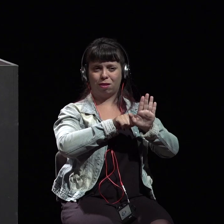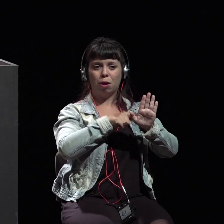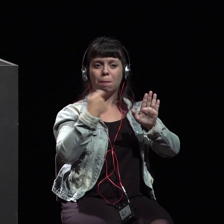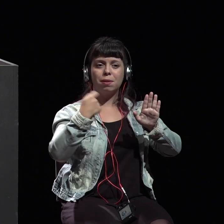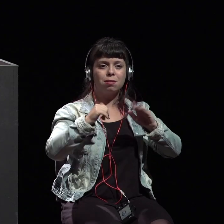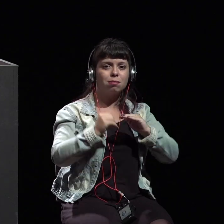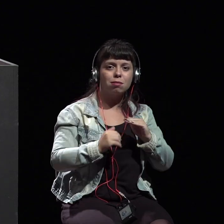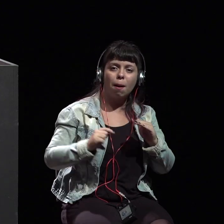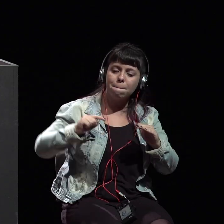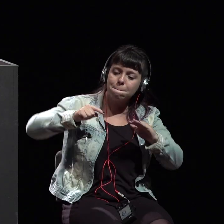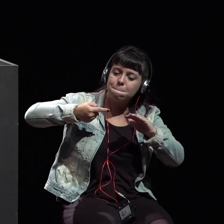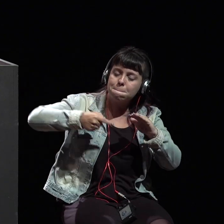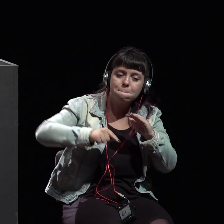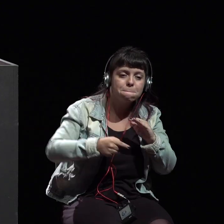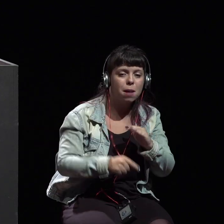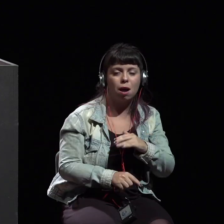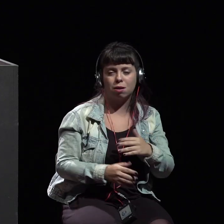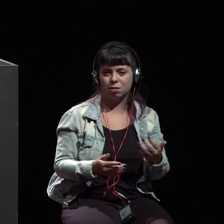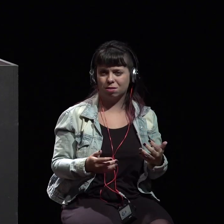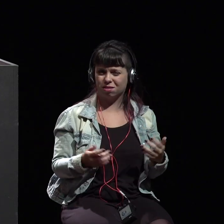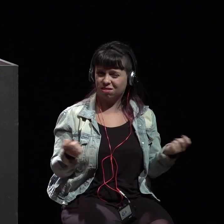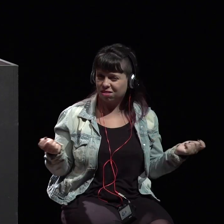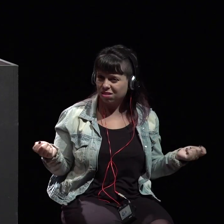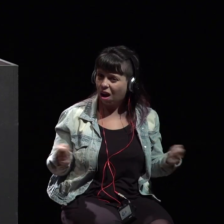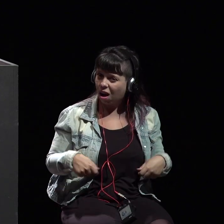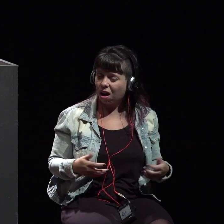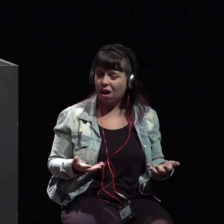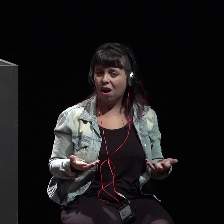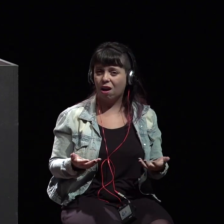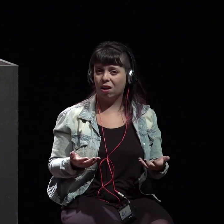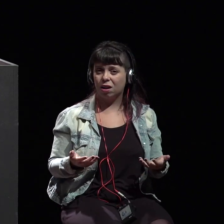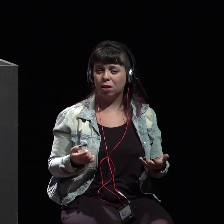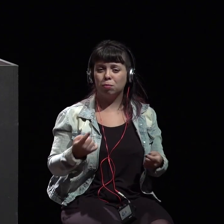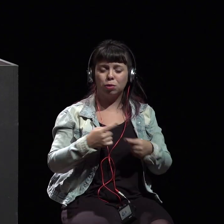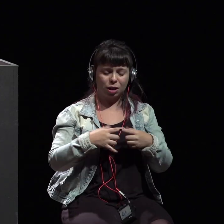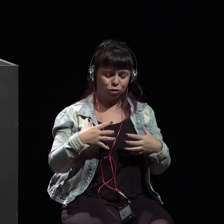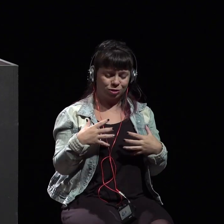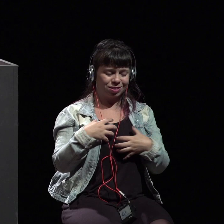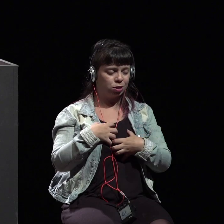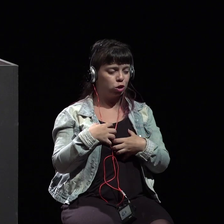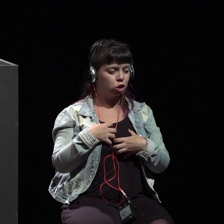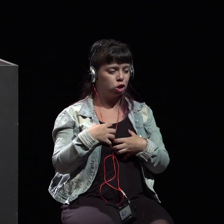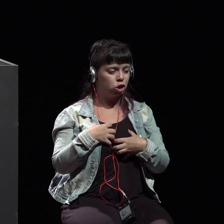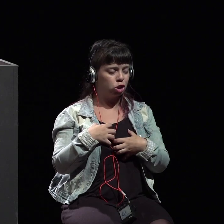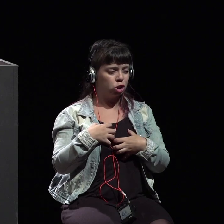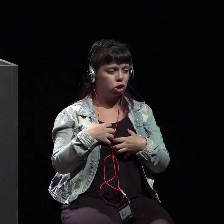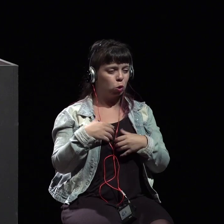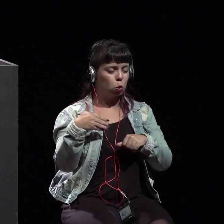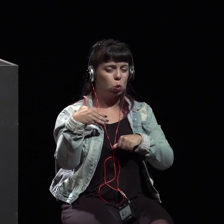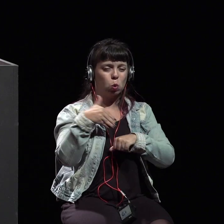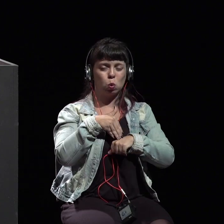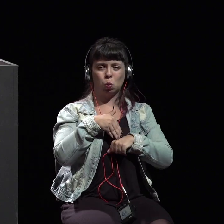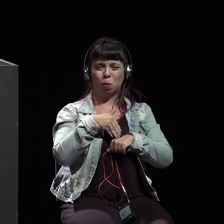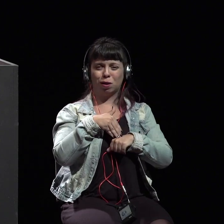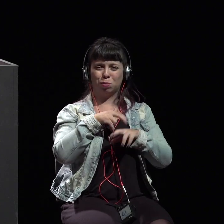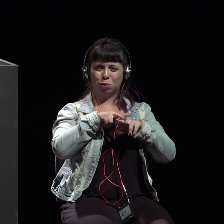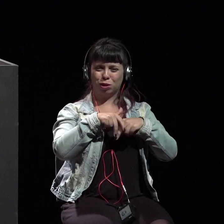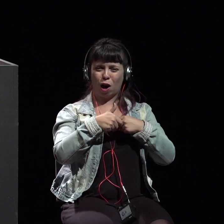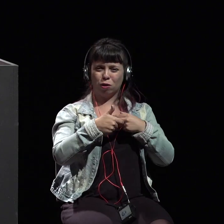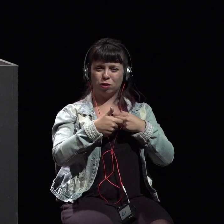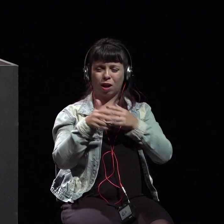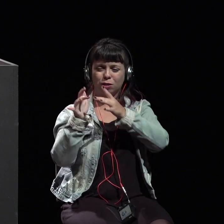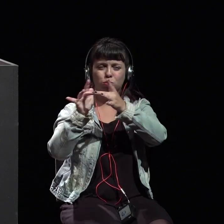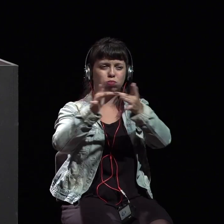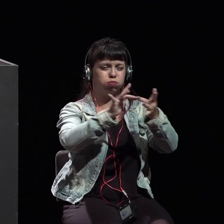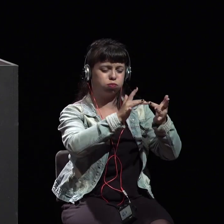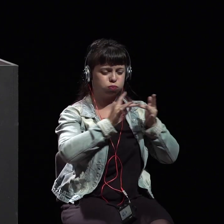of power? Rather than ask the question of what a decolonial art history is, I'll ask instead, what does